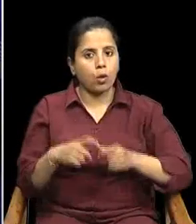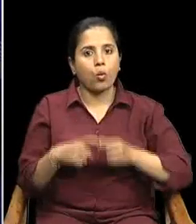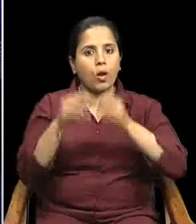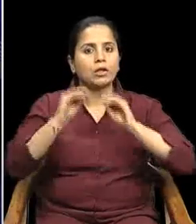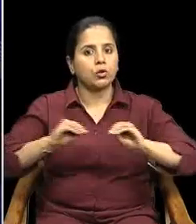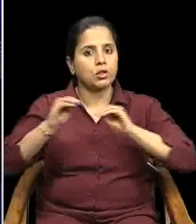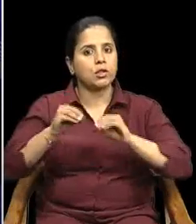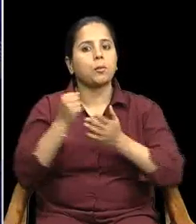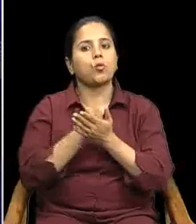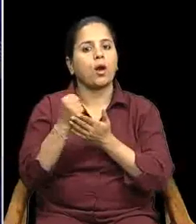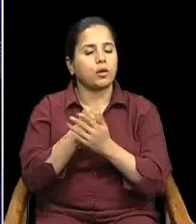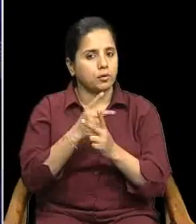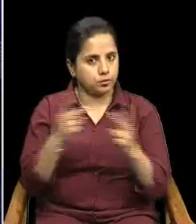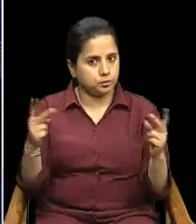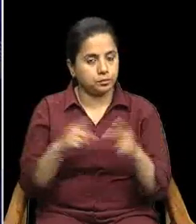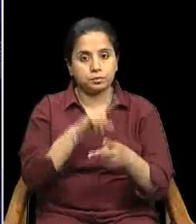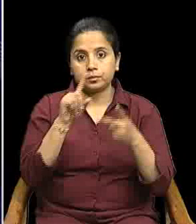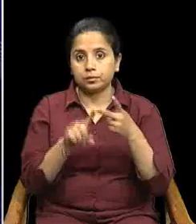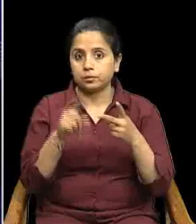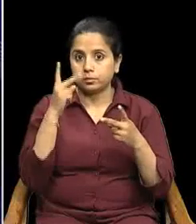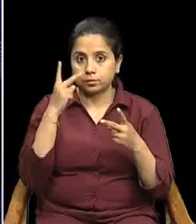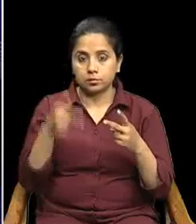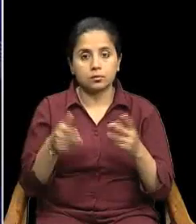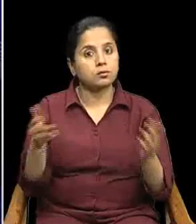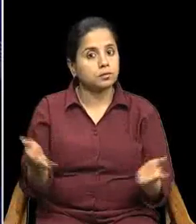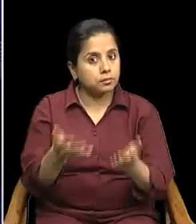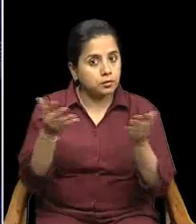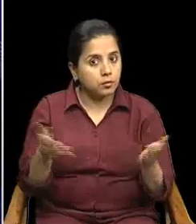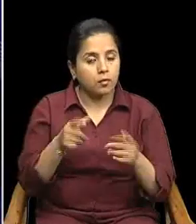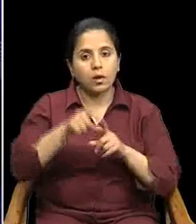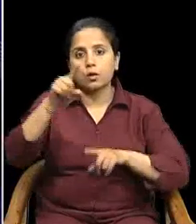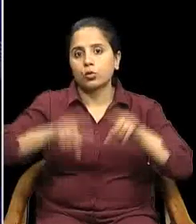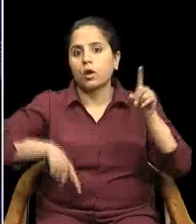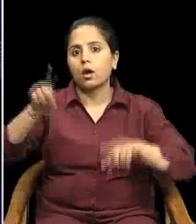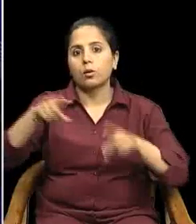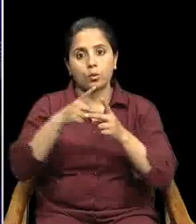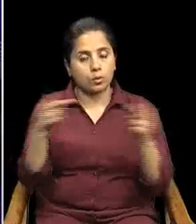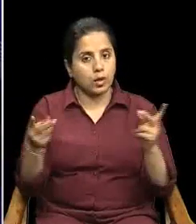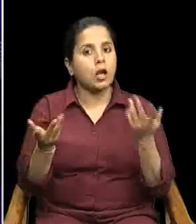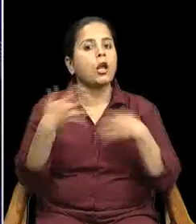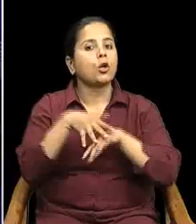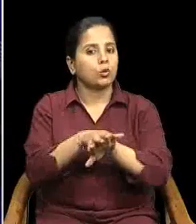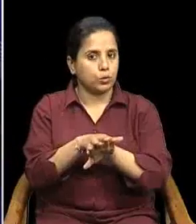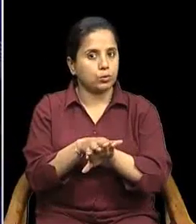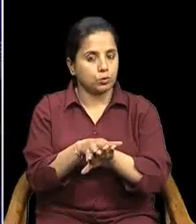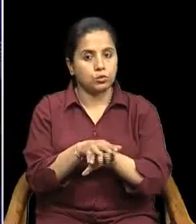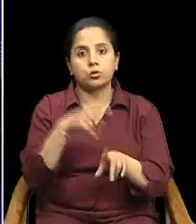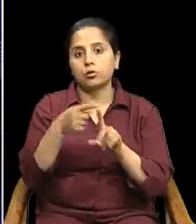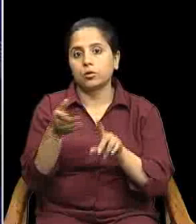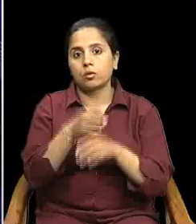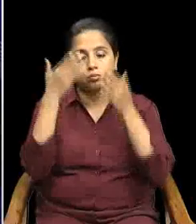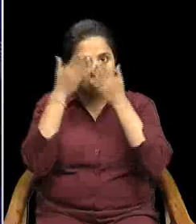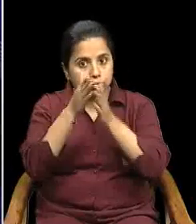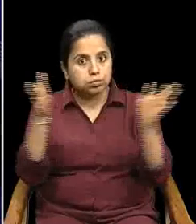teaching practices. The second is promoting diversity and inclusion by widening